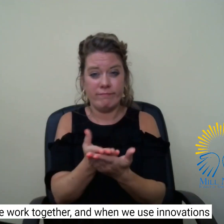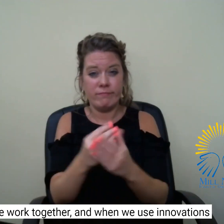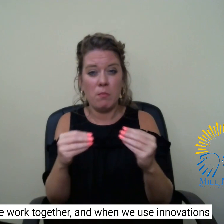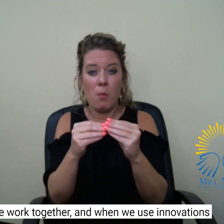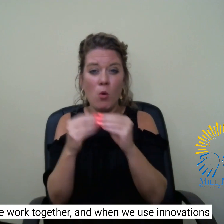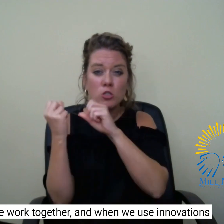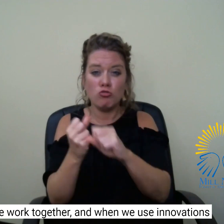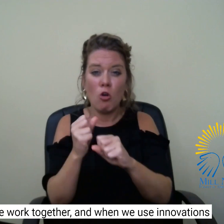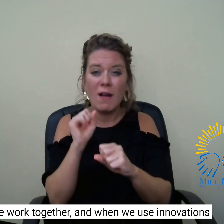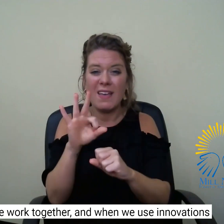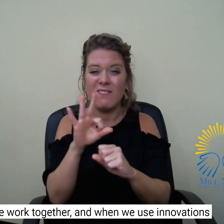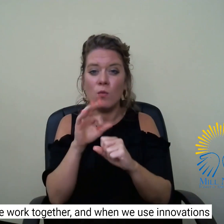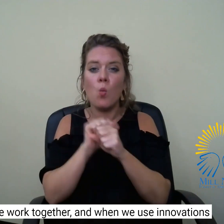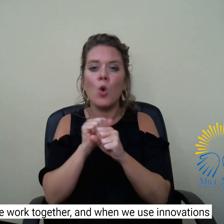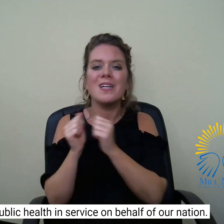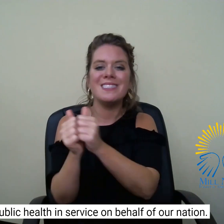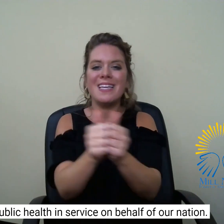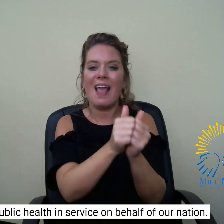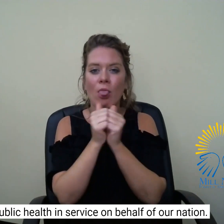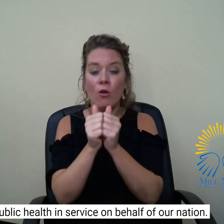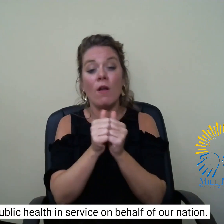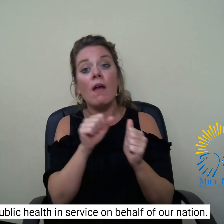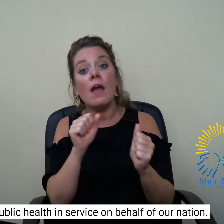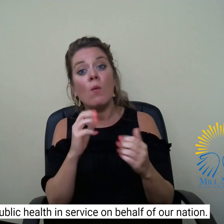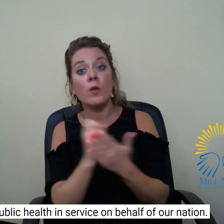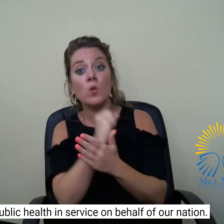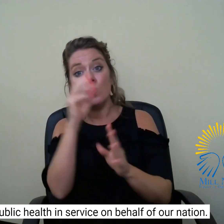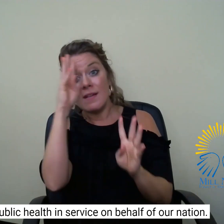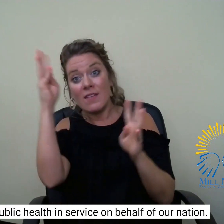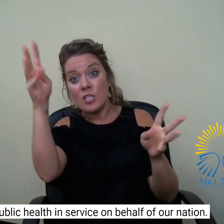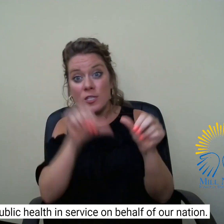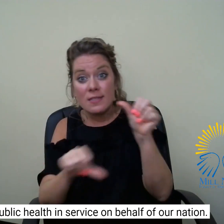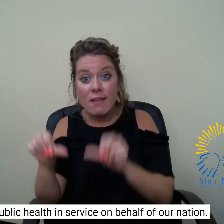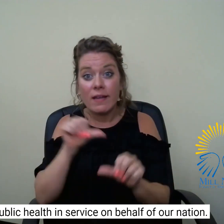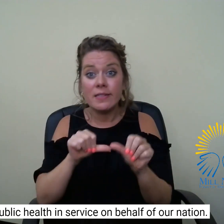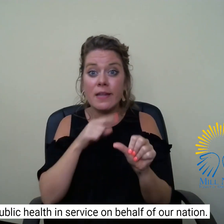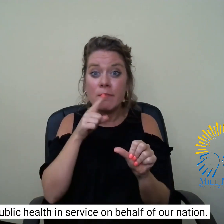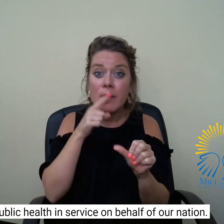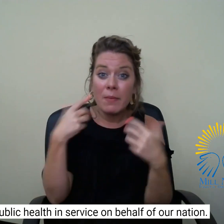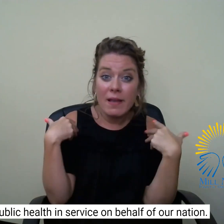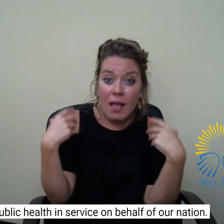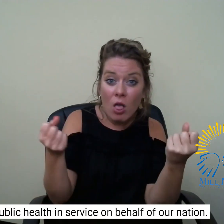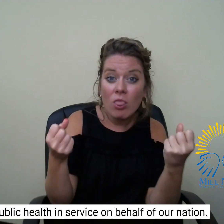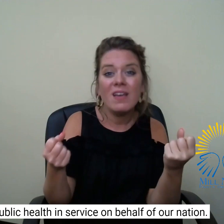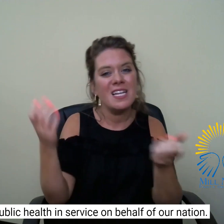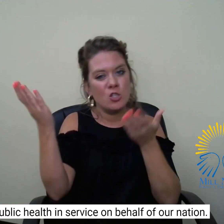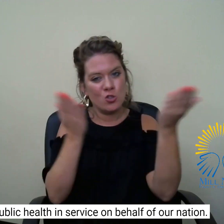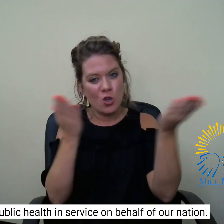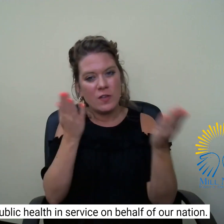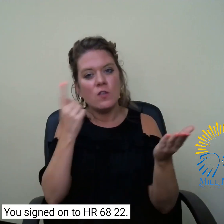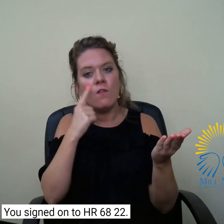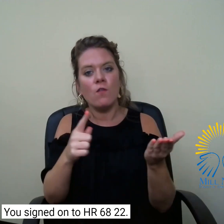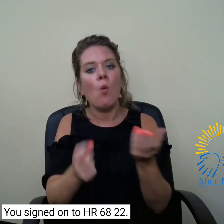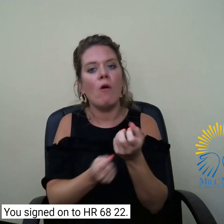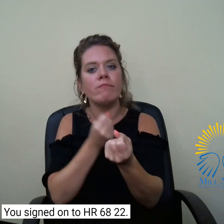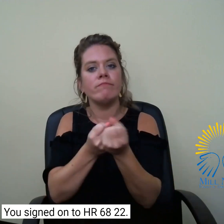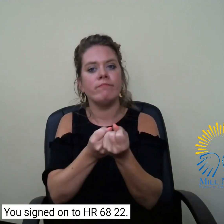together and when we use innovations in science and public health in service on behalf of our nation. You signed onto